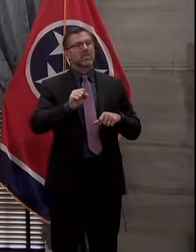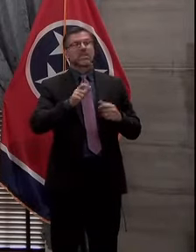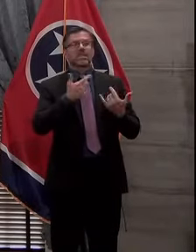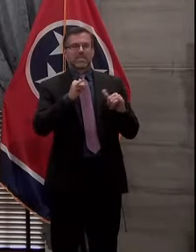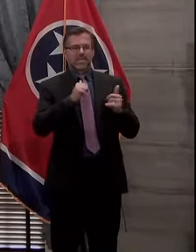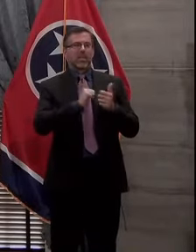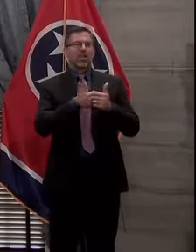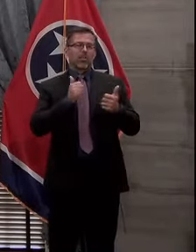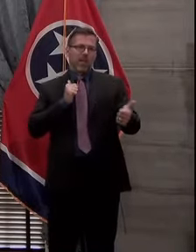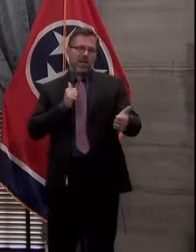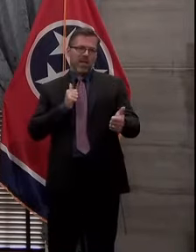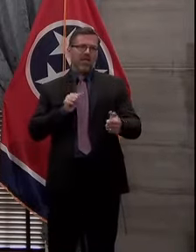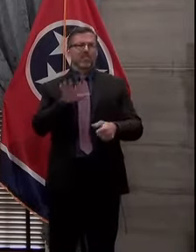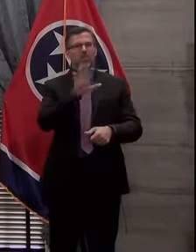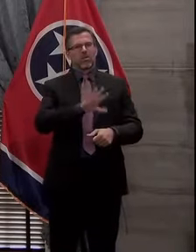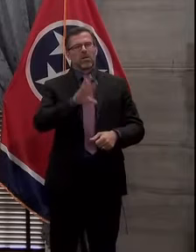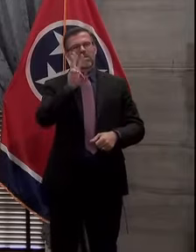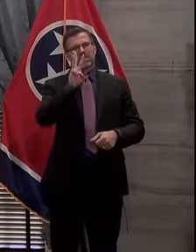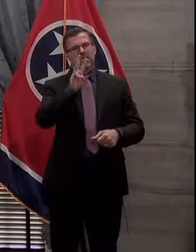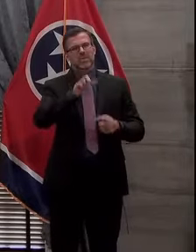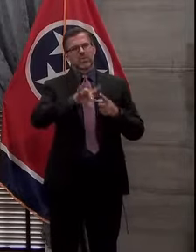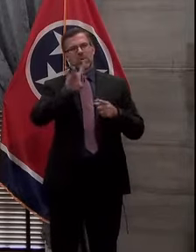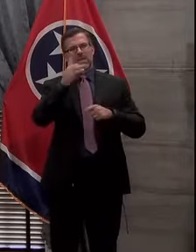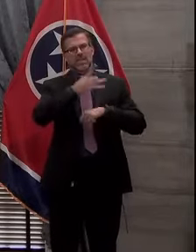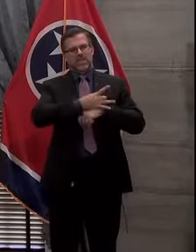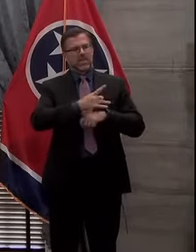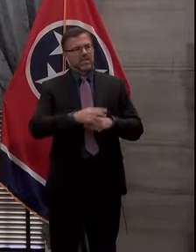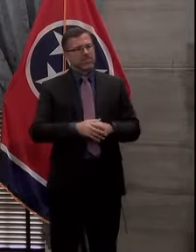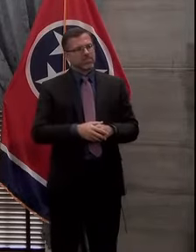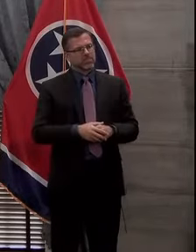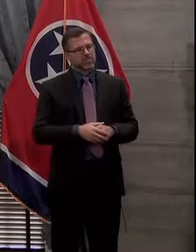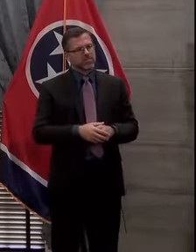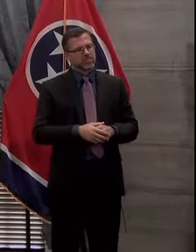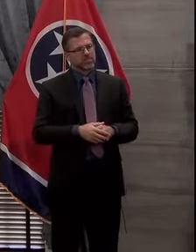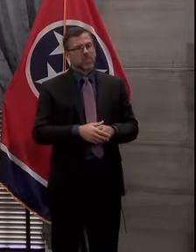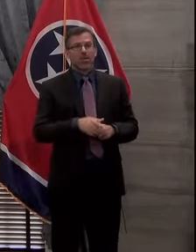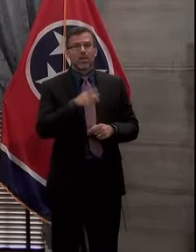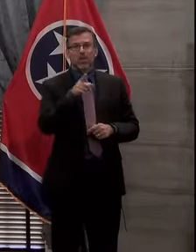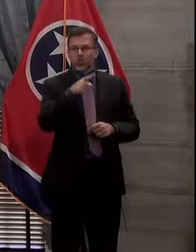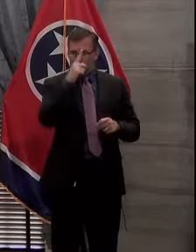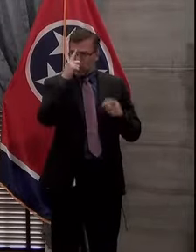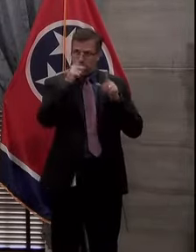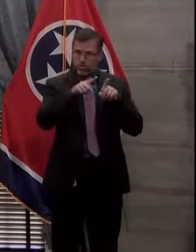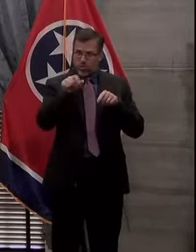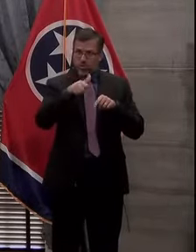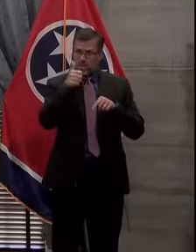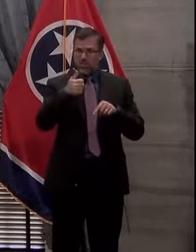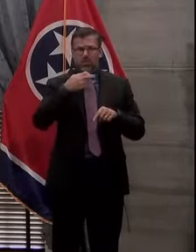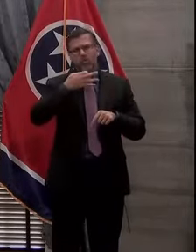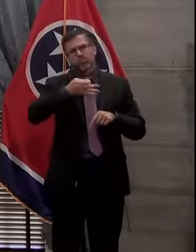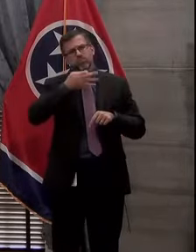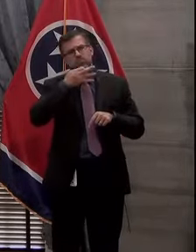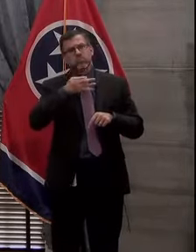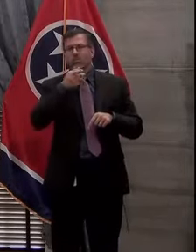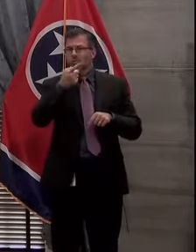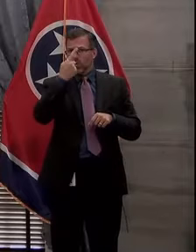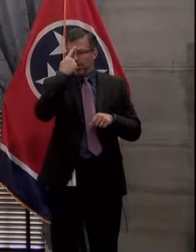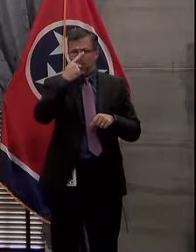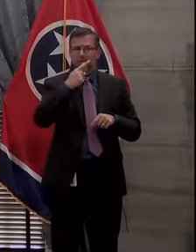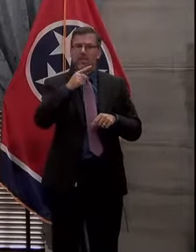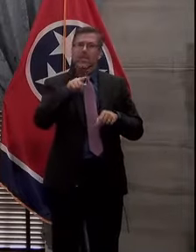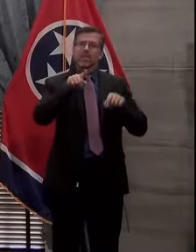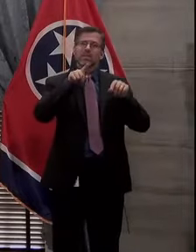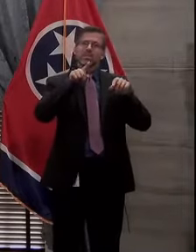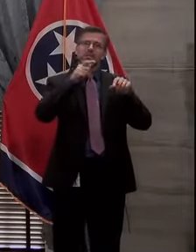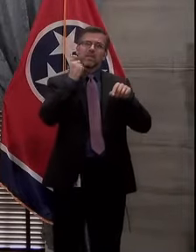of backlog. They're closer to the 6 to 8 day range. Would you agree with other experts who say that test results 11 and